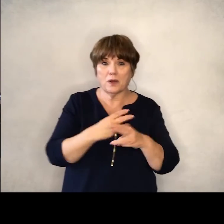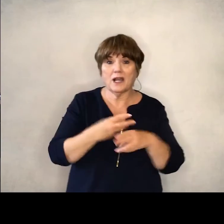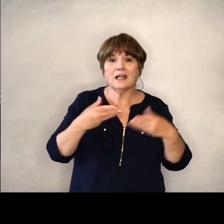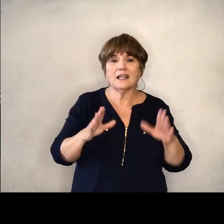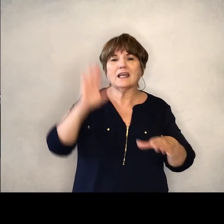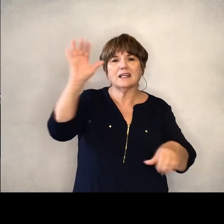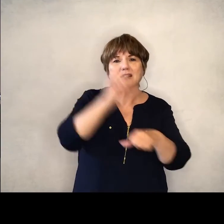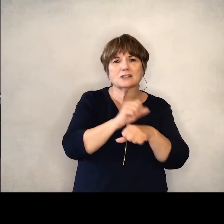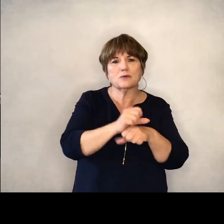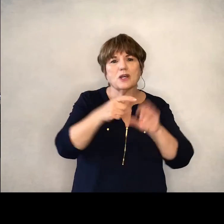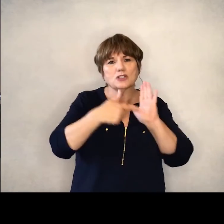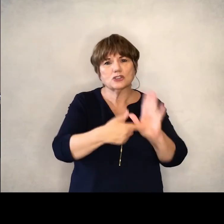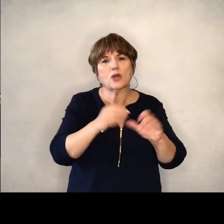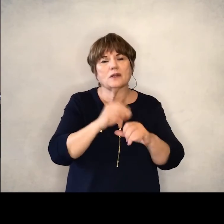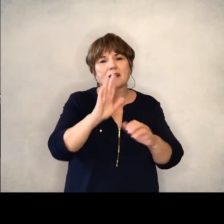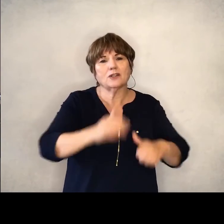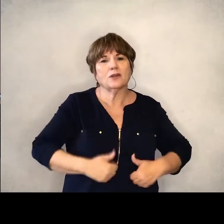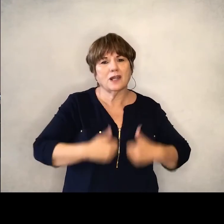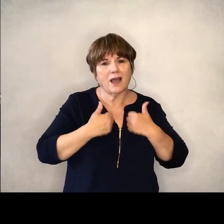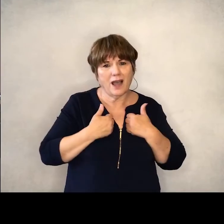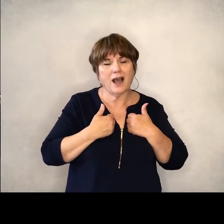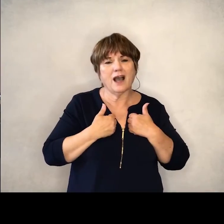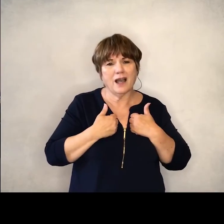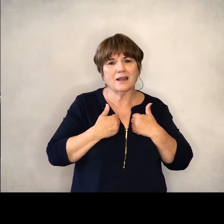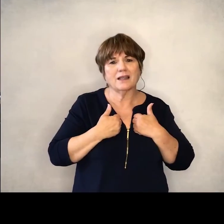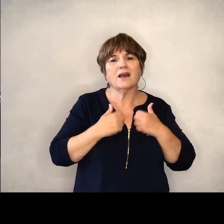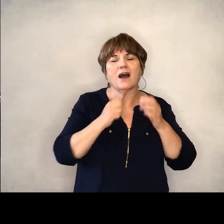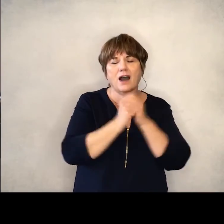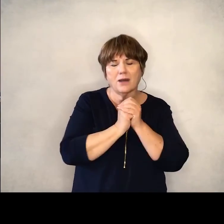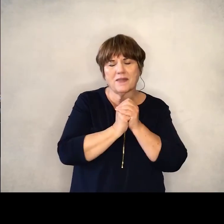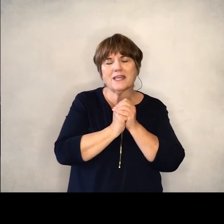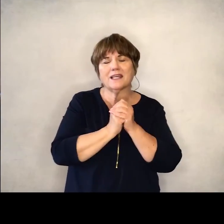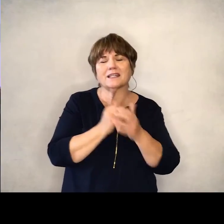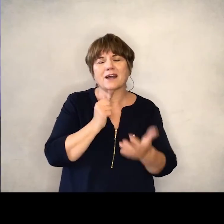shown in your lives. Amen. Amen.